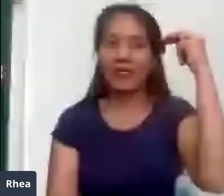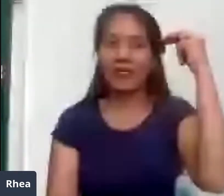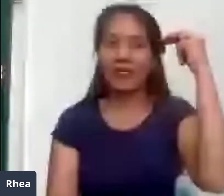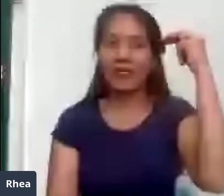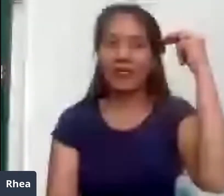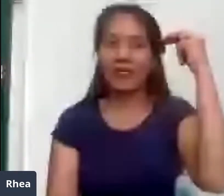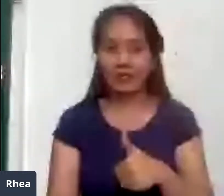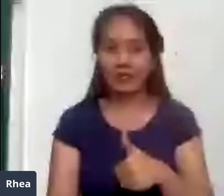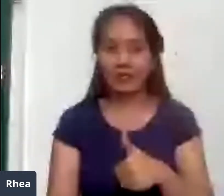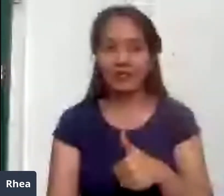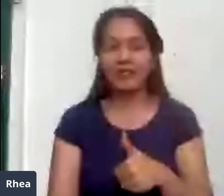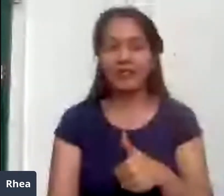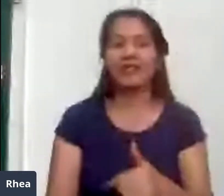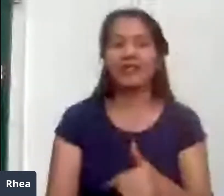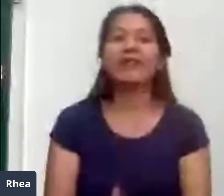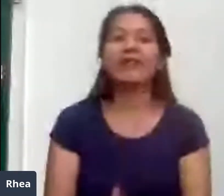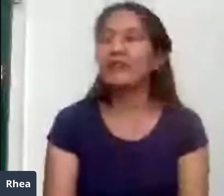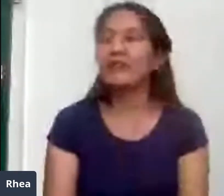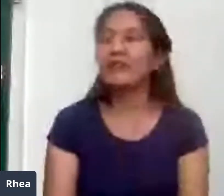Okay.